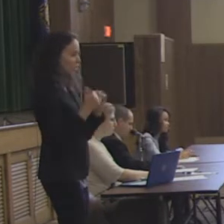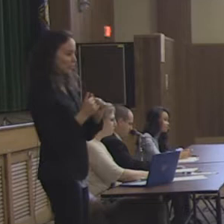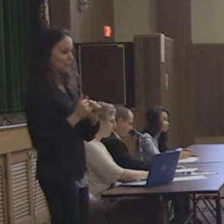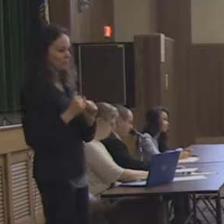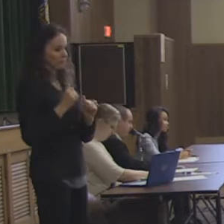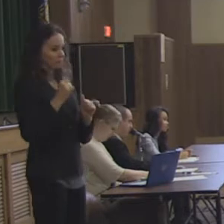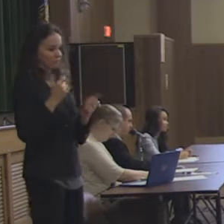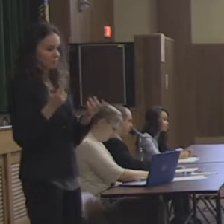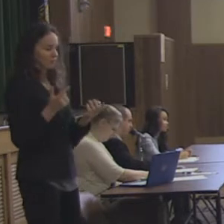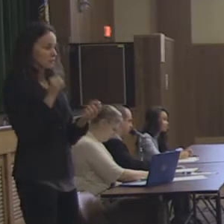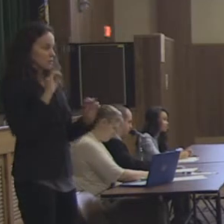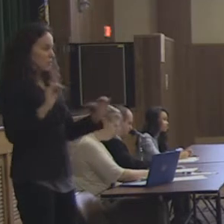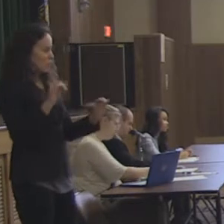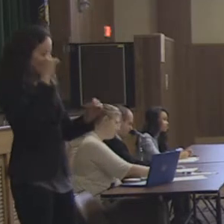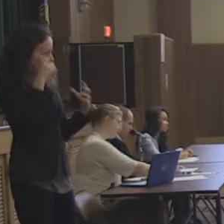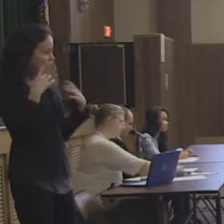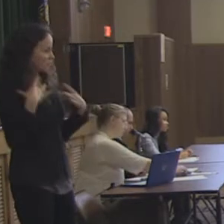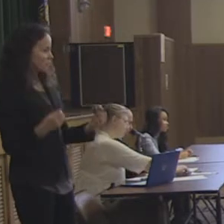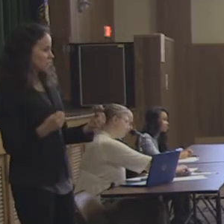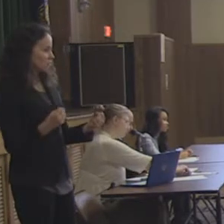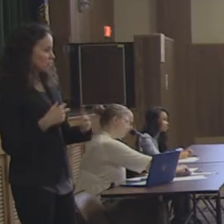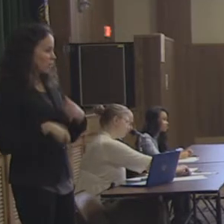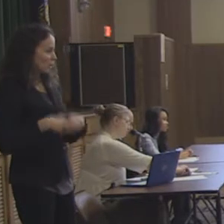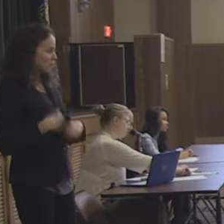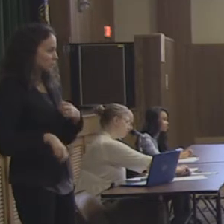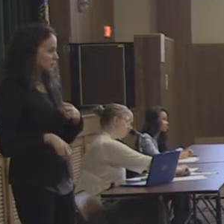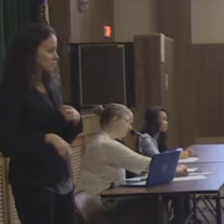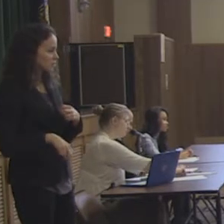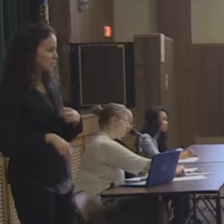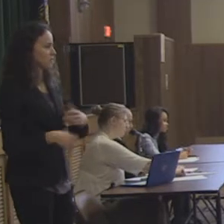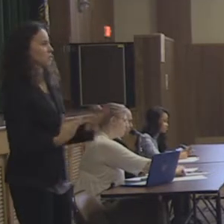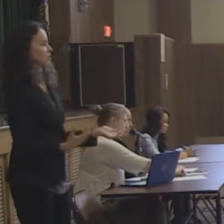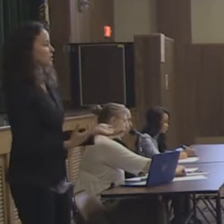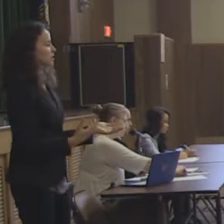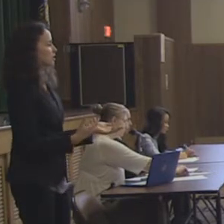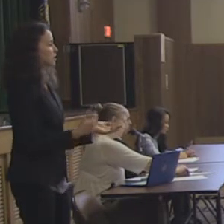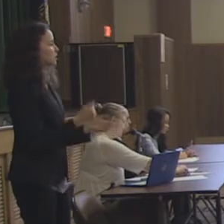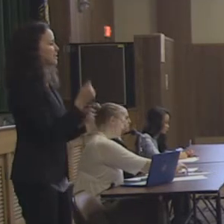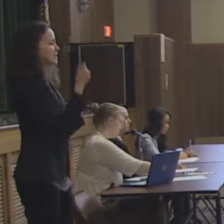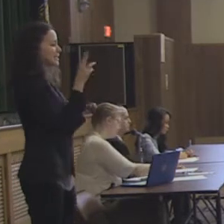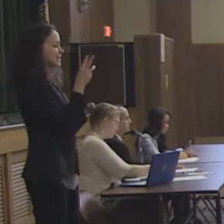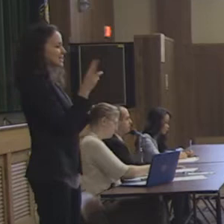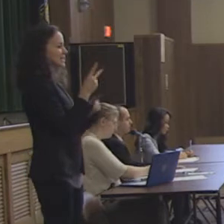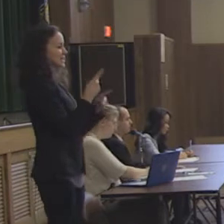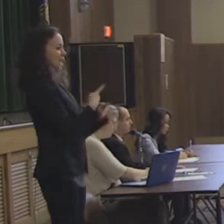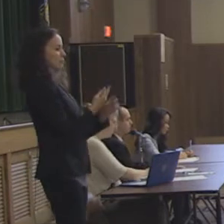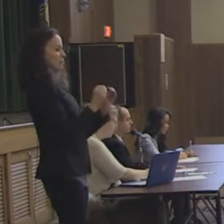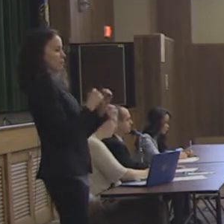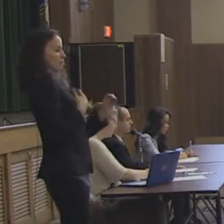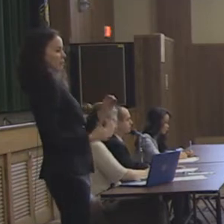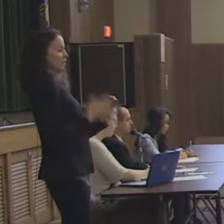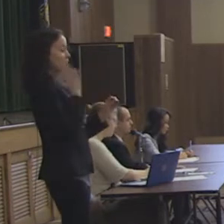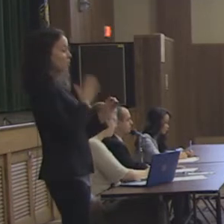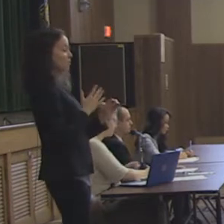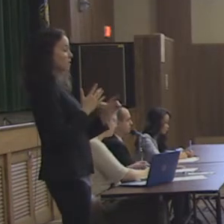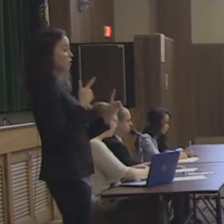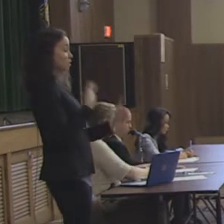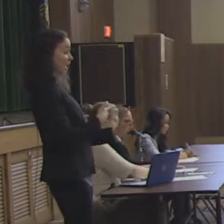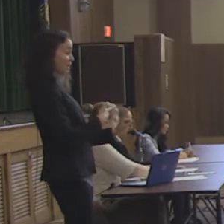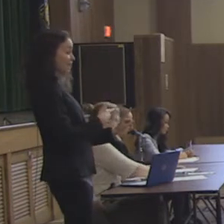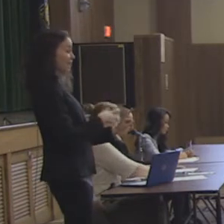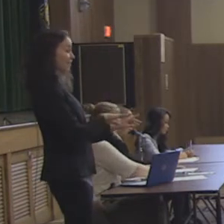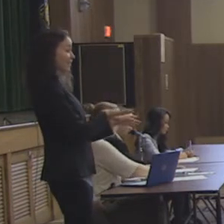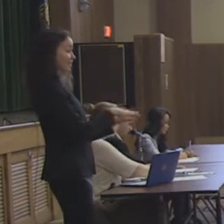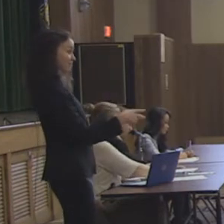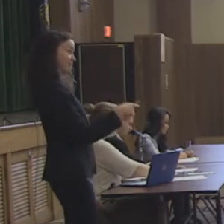commit crimes than normal population. Yet, they're 16 times more likely to be shot and killed by policemen than